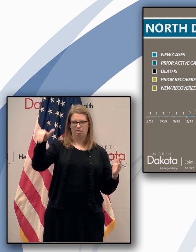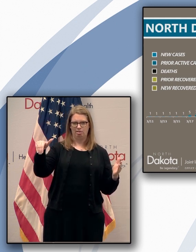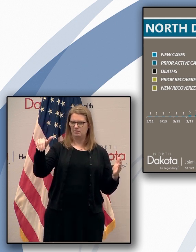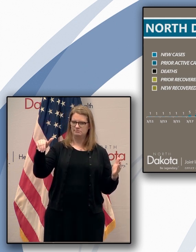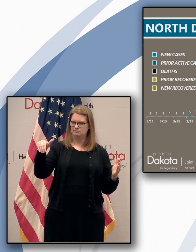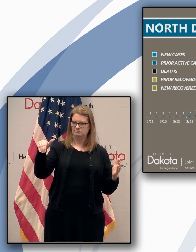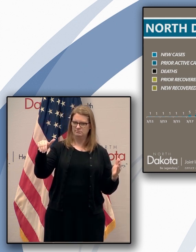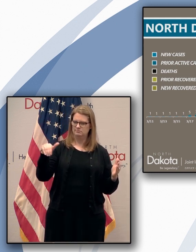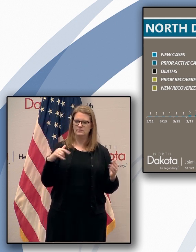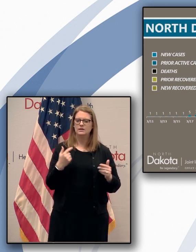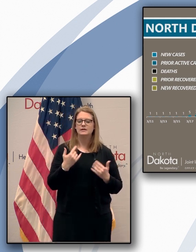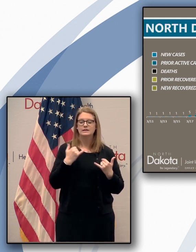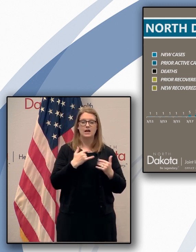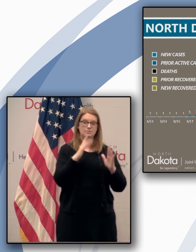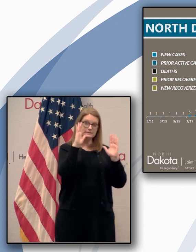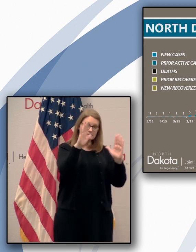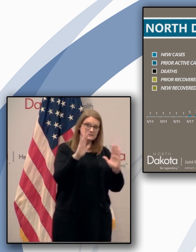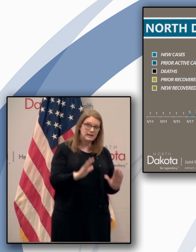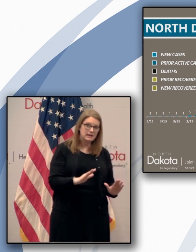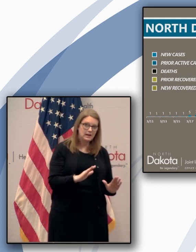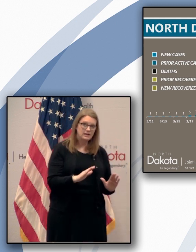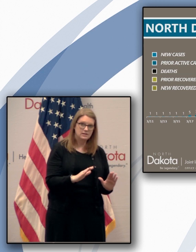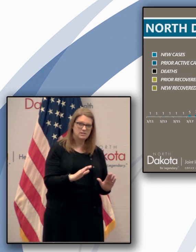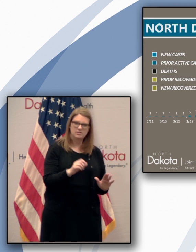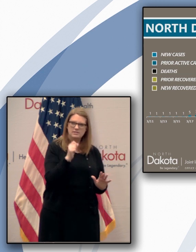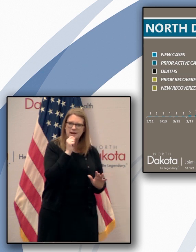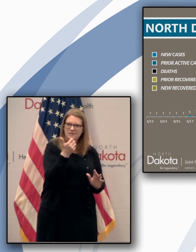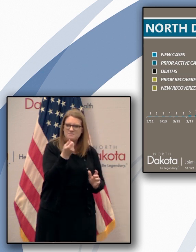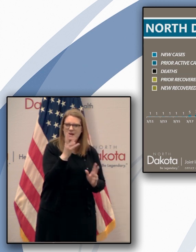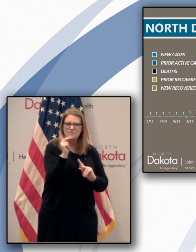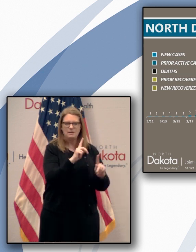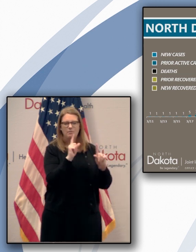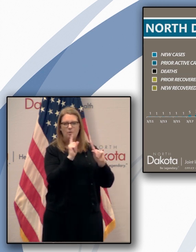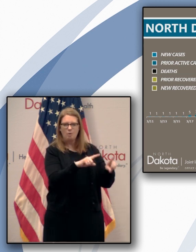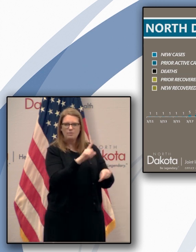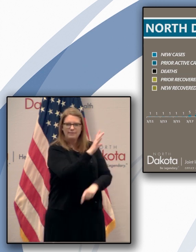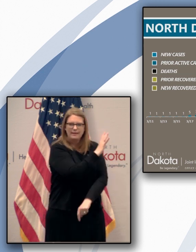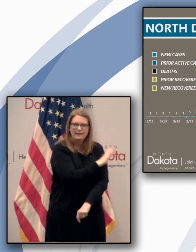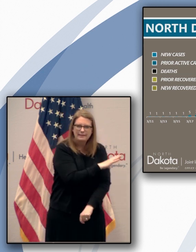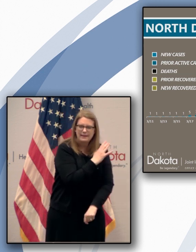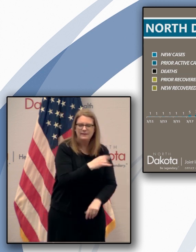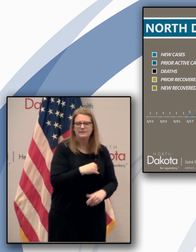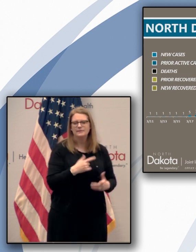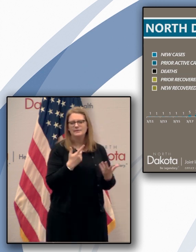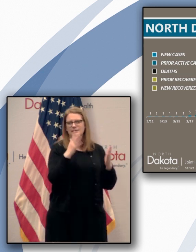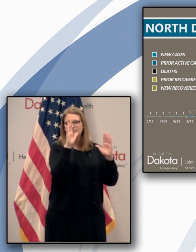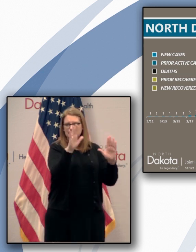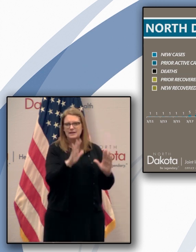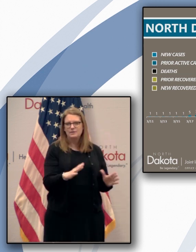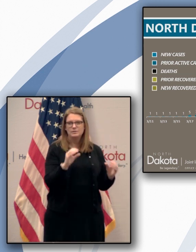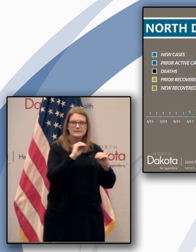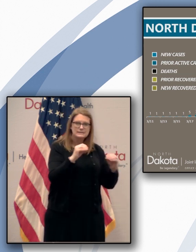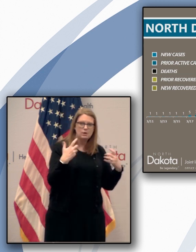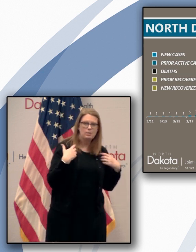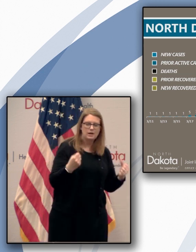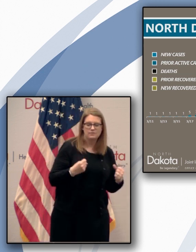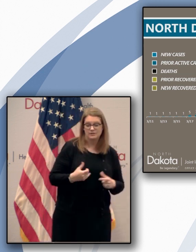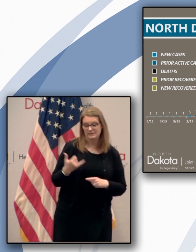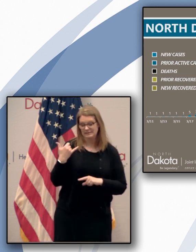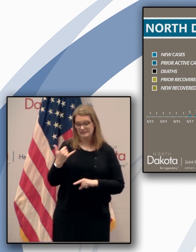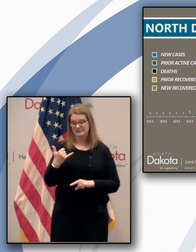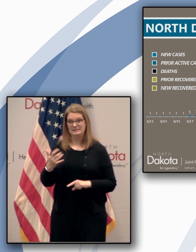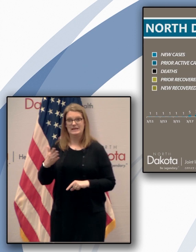on Sunday, again, when you've got less people being seen clinically, Sunday we reported 0 recoveries. Today we're